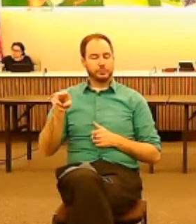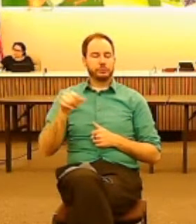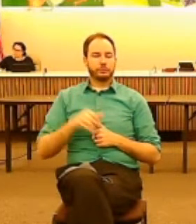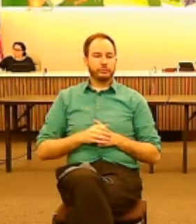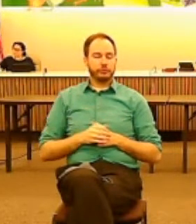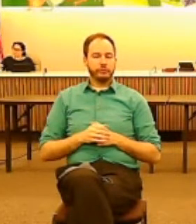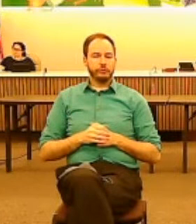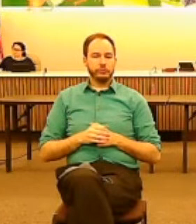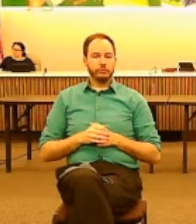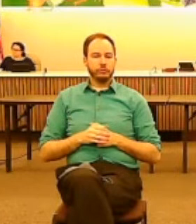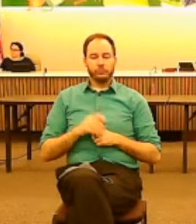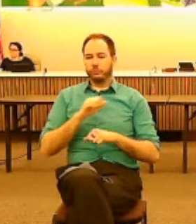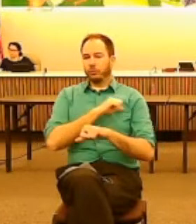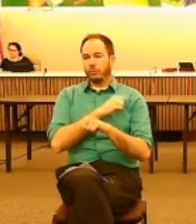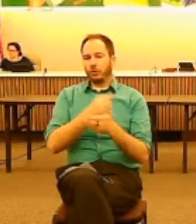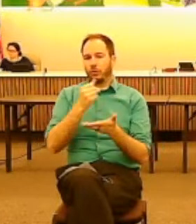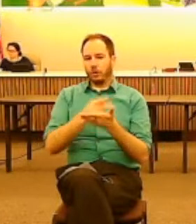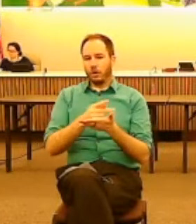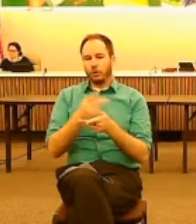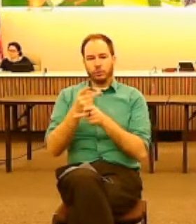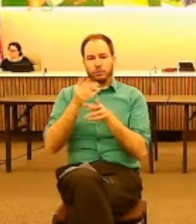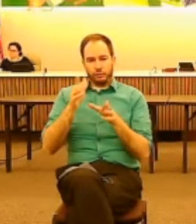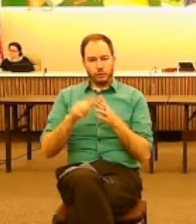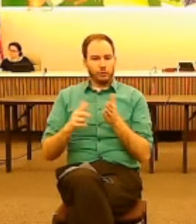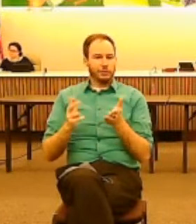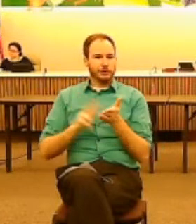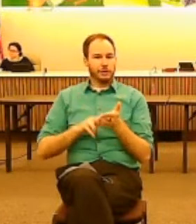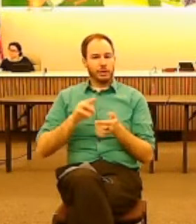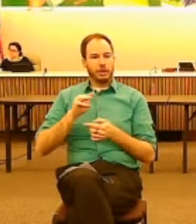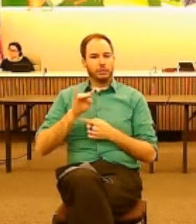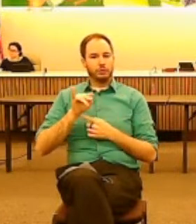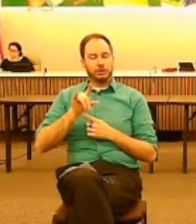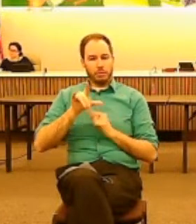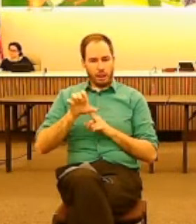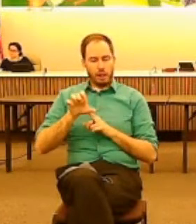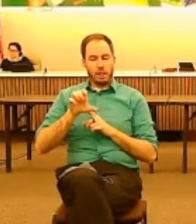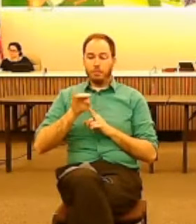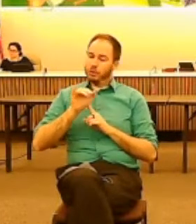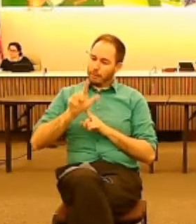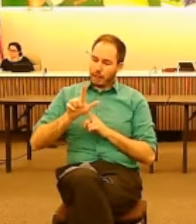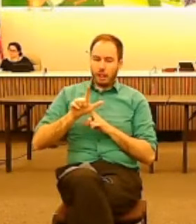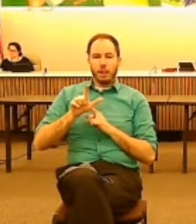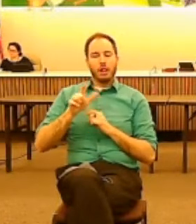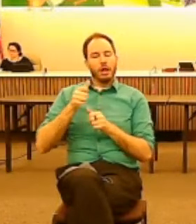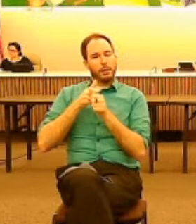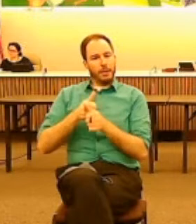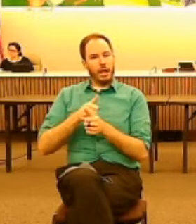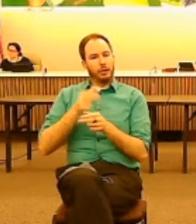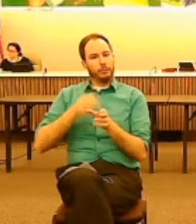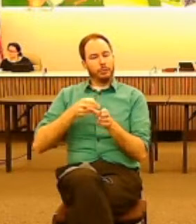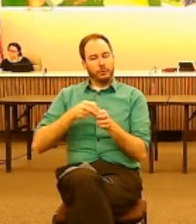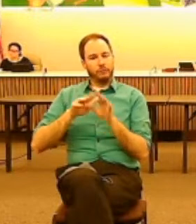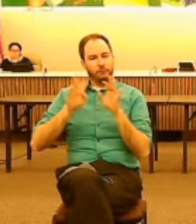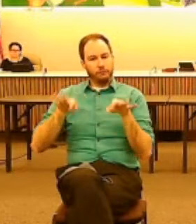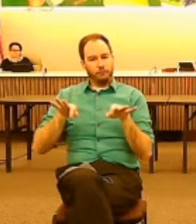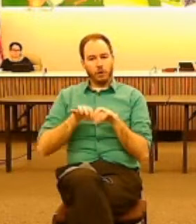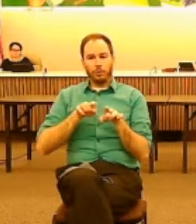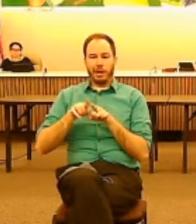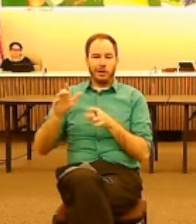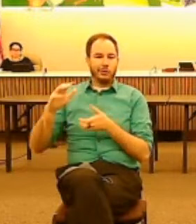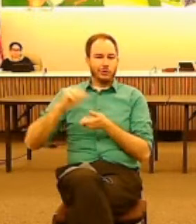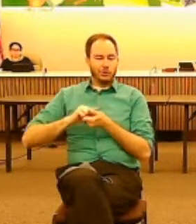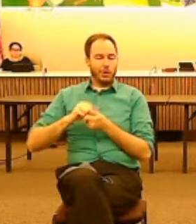10-176/2022 to authorize the supervisor to sign the municipal compliance certificate form to submit as part of the joint annual report